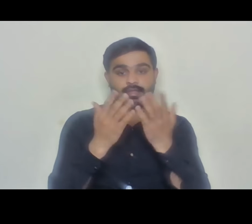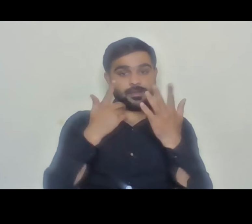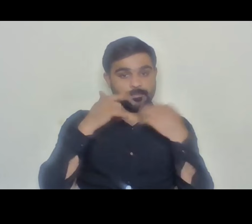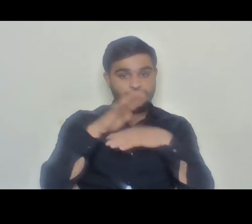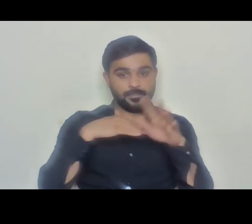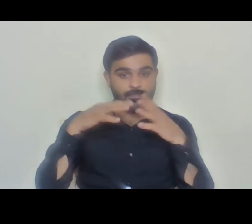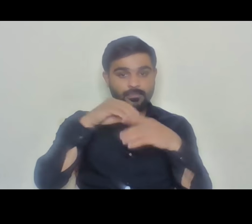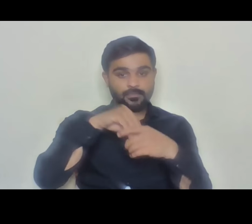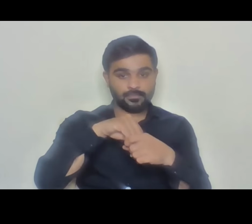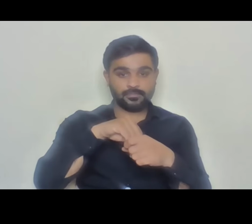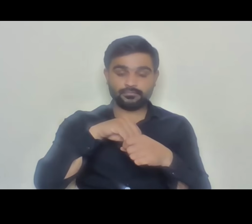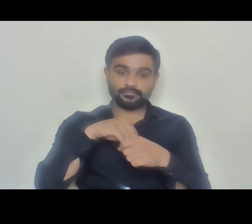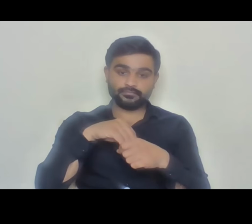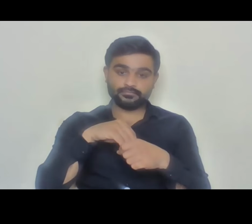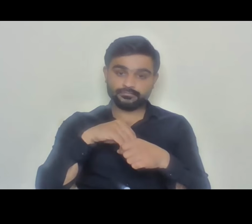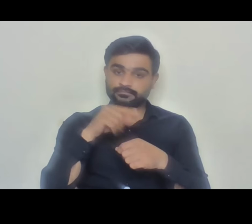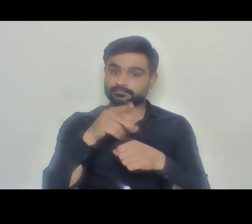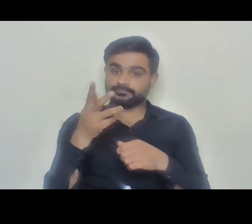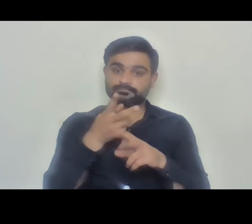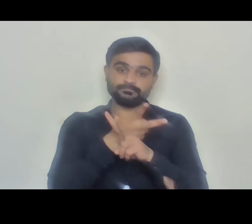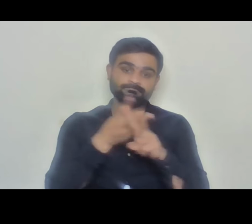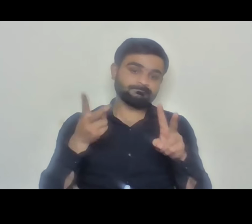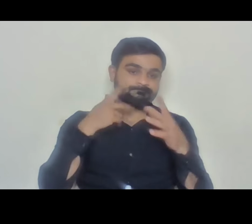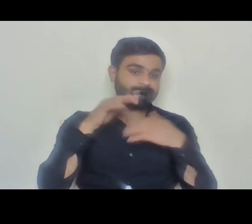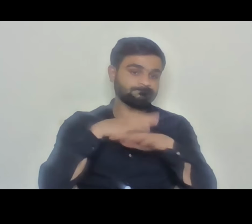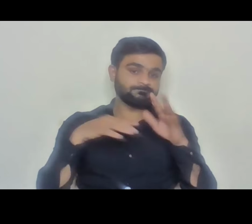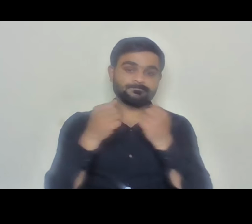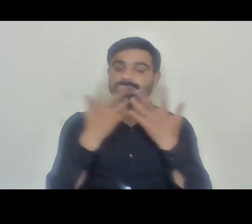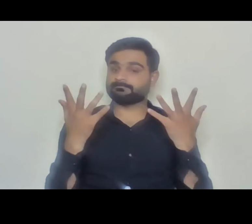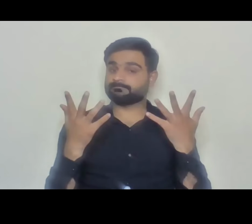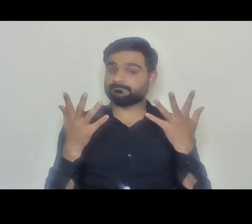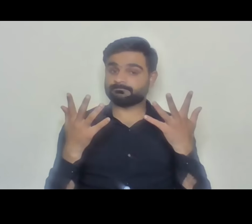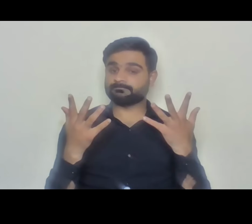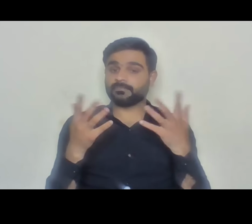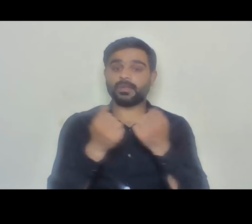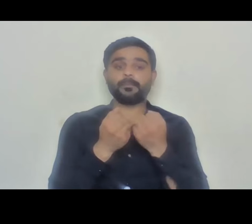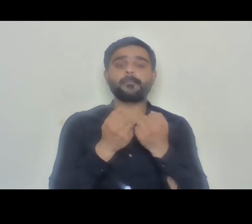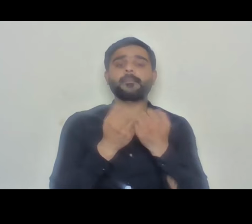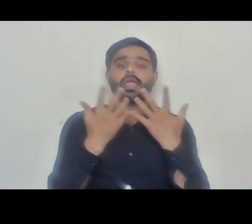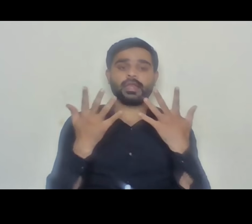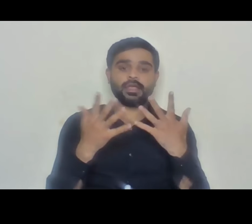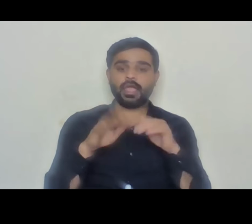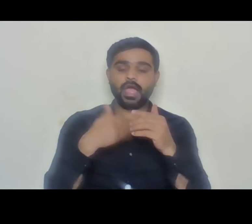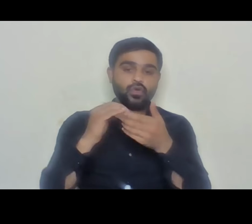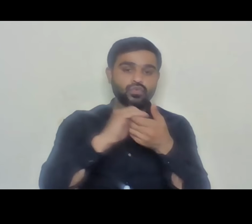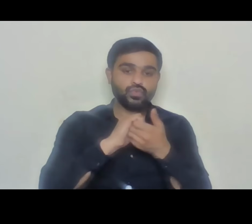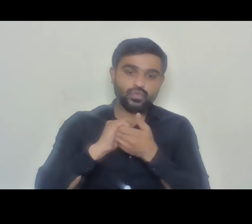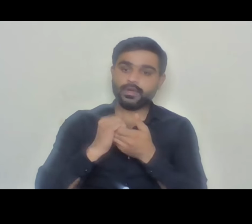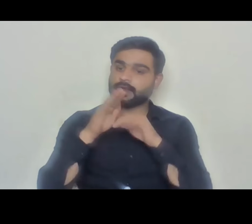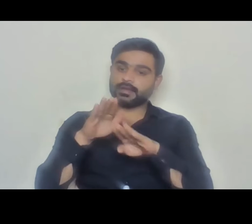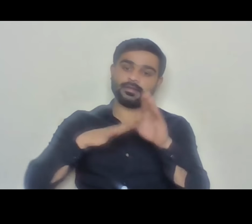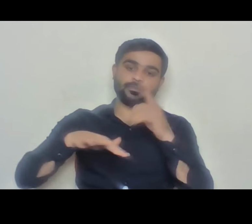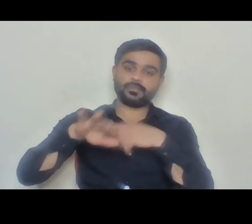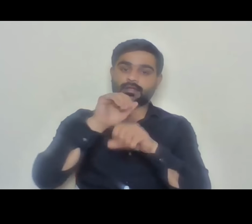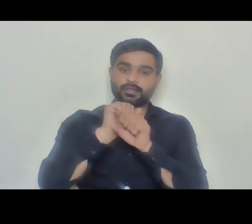analyzed through this type of analysis. And there are streams, and then how do you engage in it depends